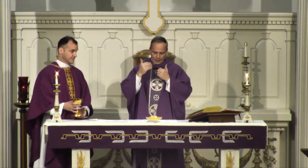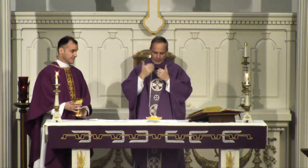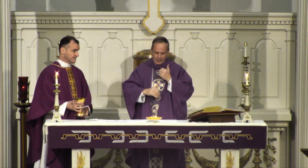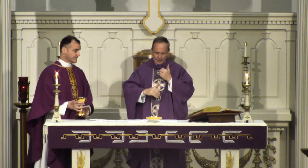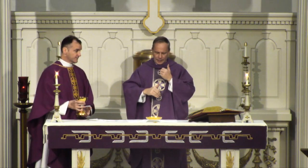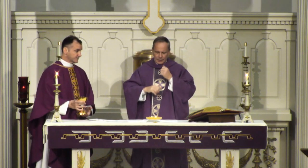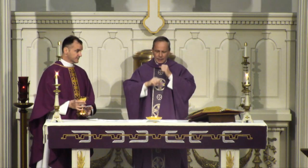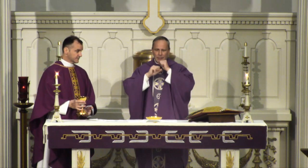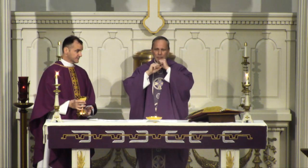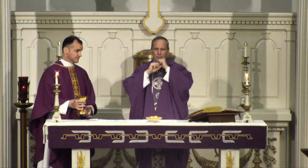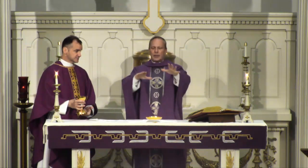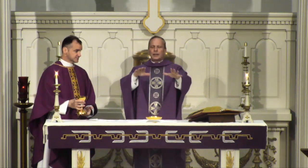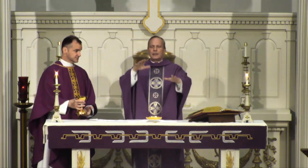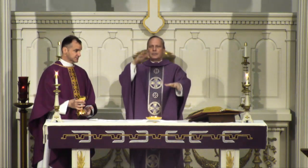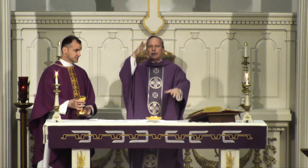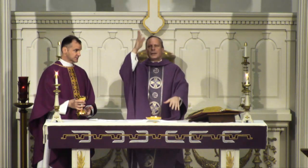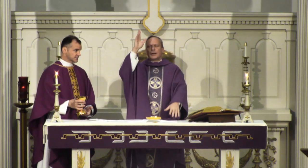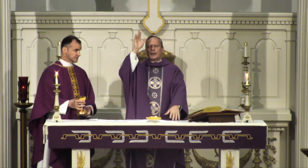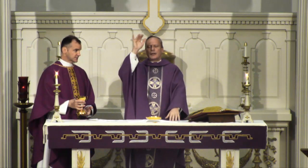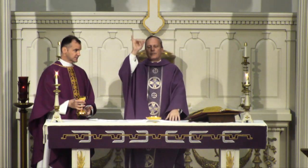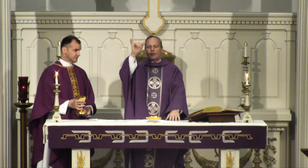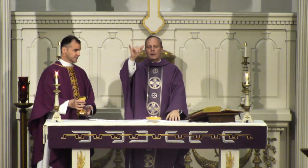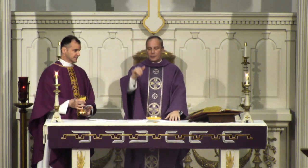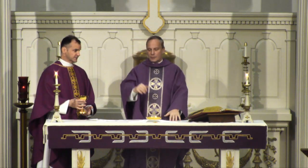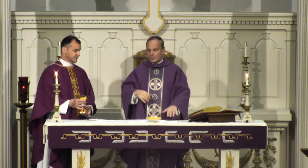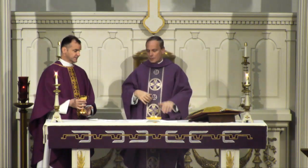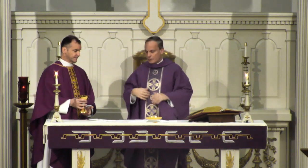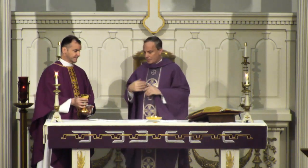life. Blessed be God forever.